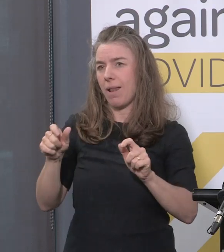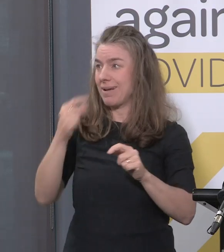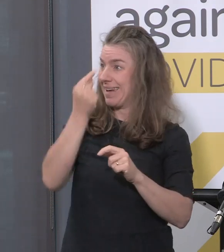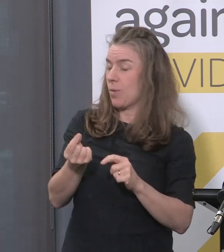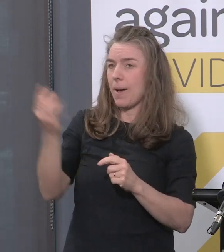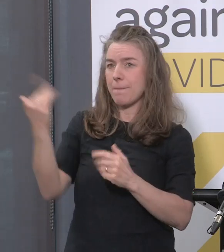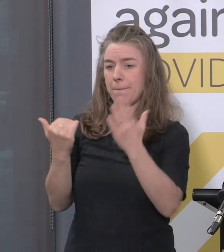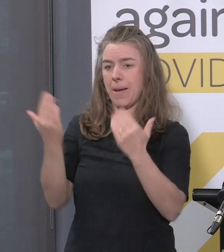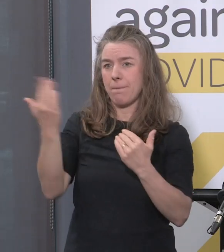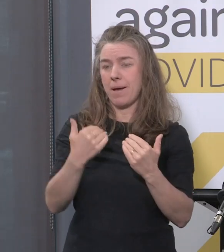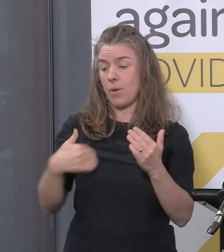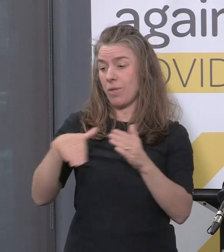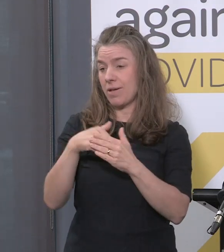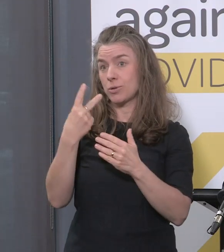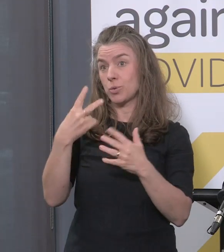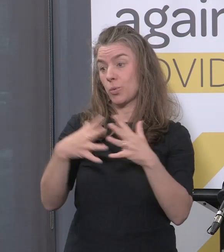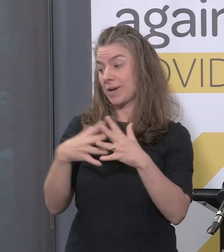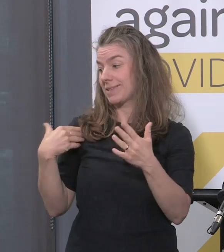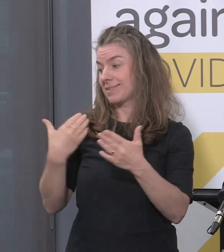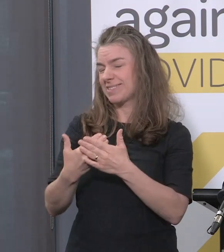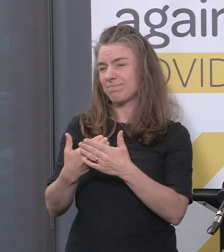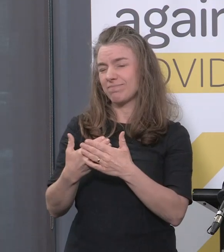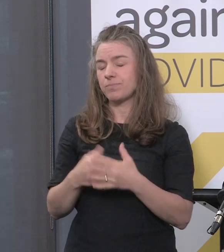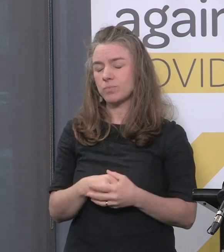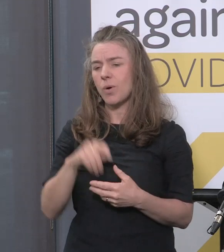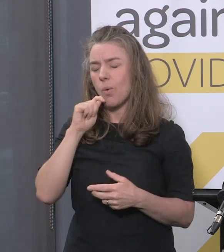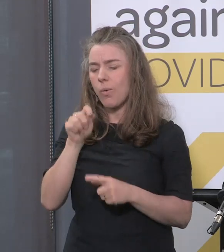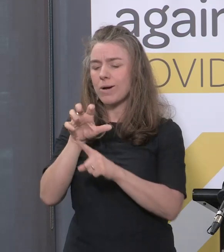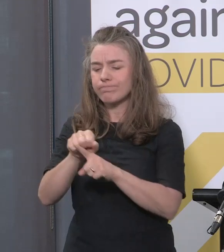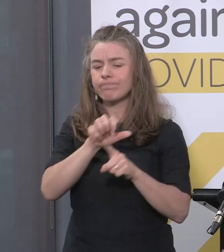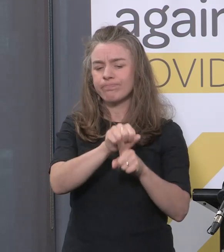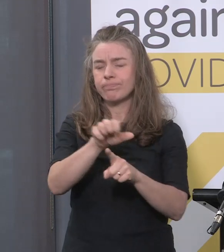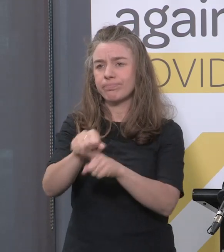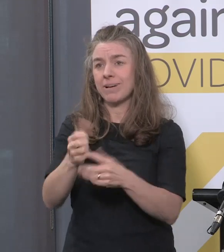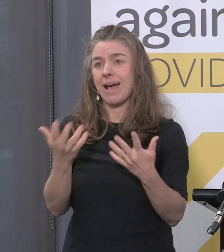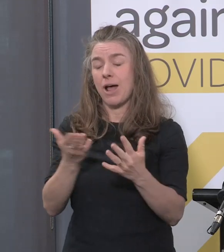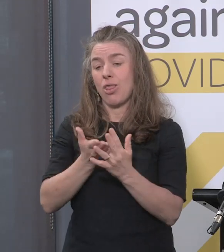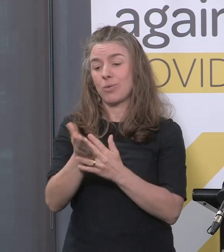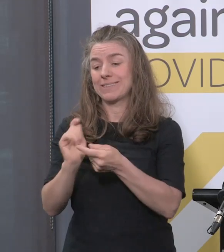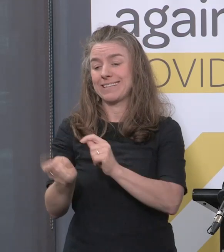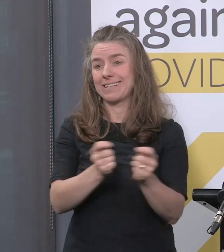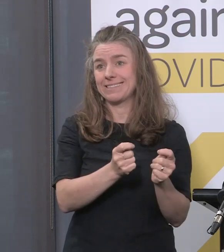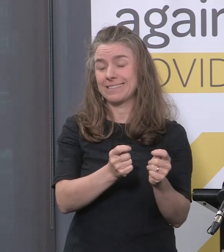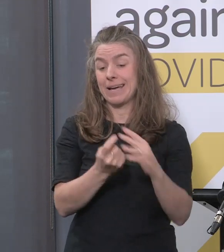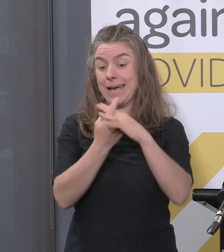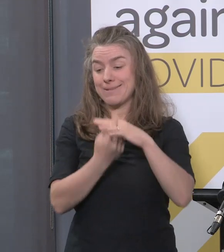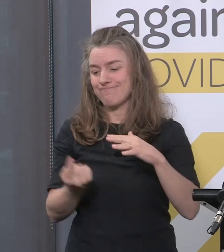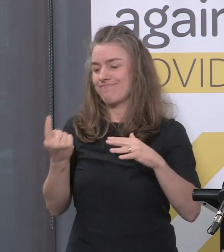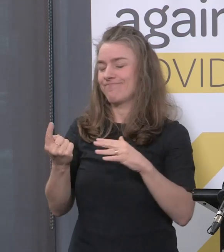two. We will continue to identify through testing and isolate to ensure we can stamp